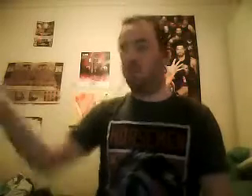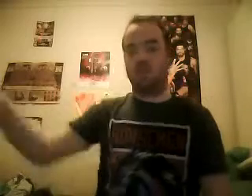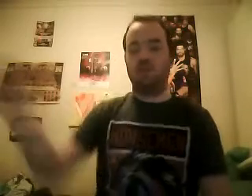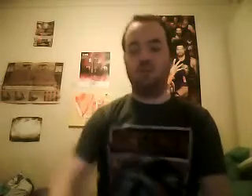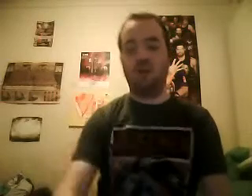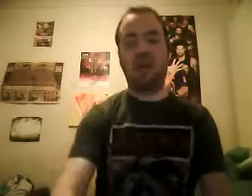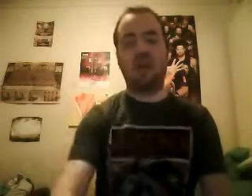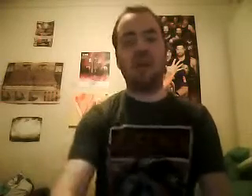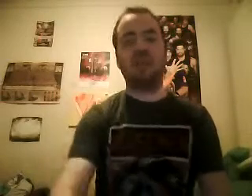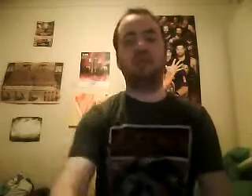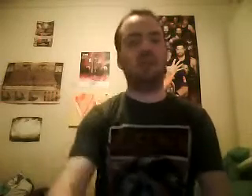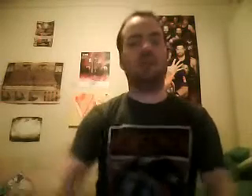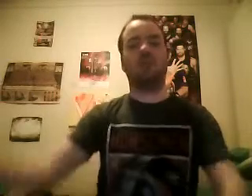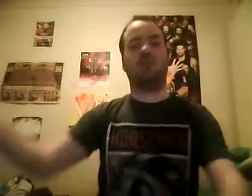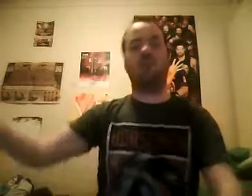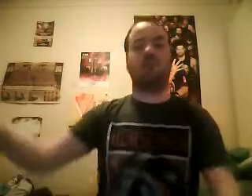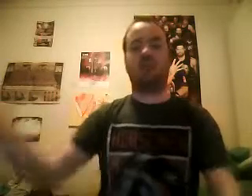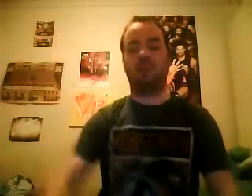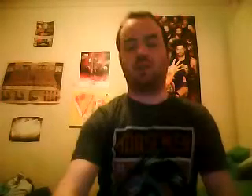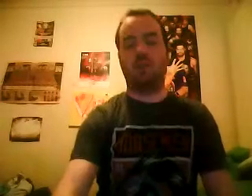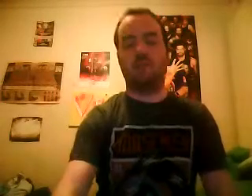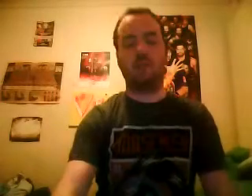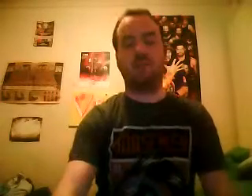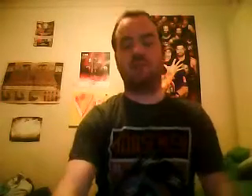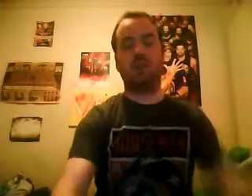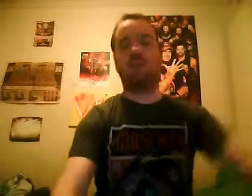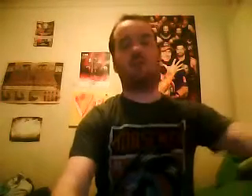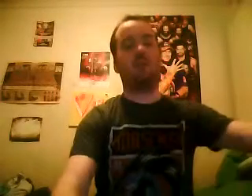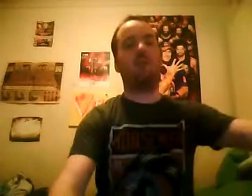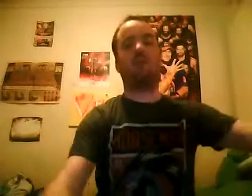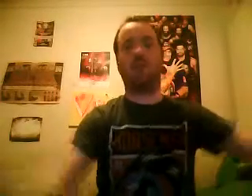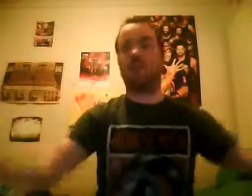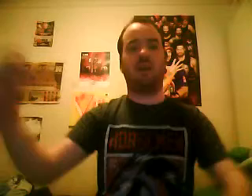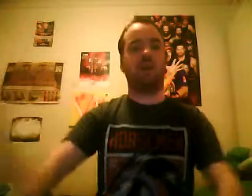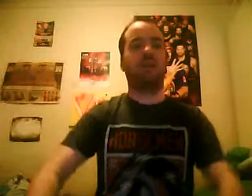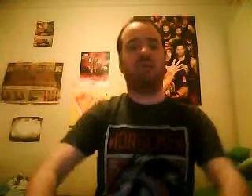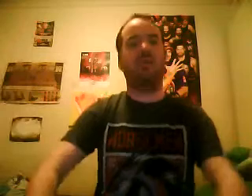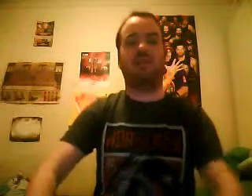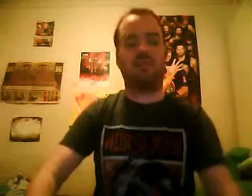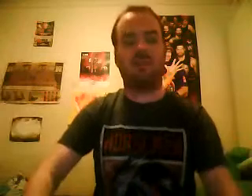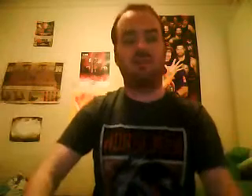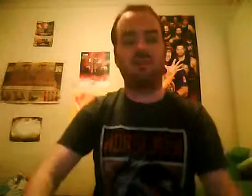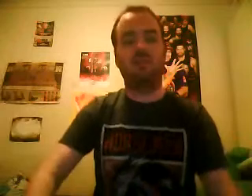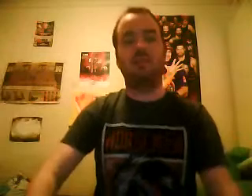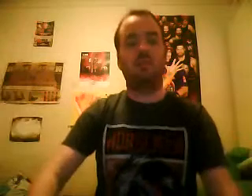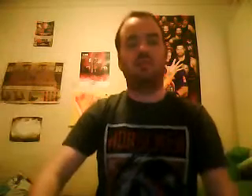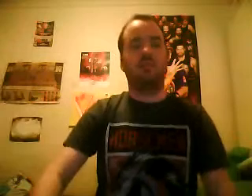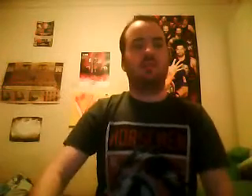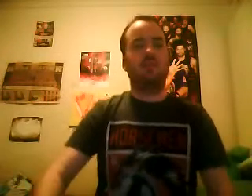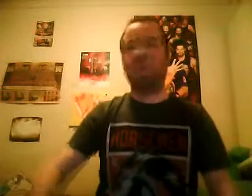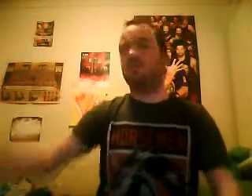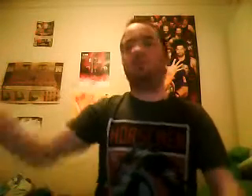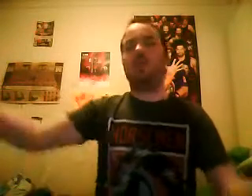You worry about AEW so bloody much. What's so important about this? Jesus Christ,